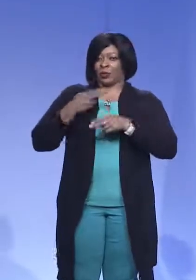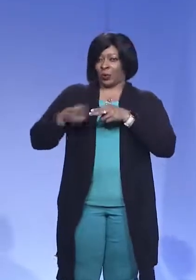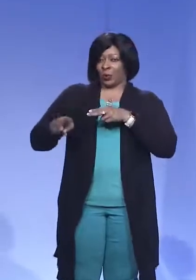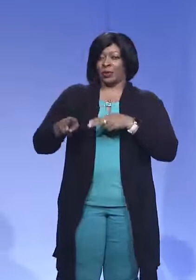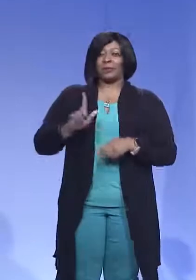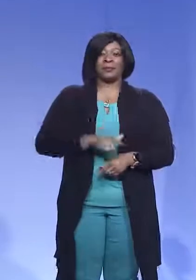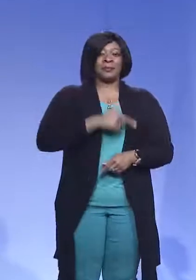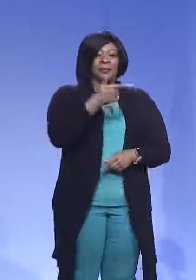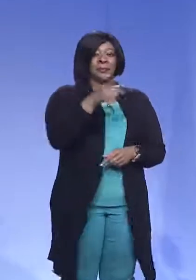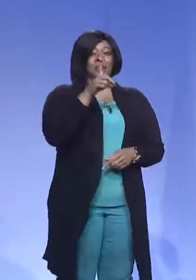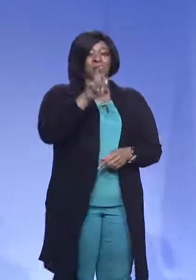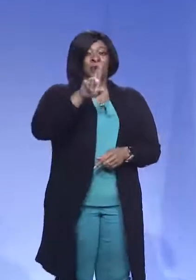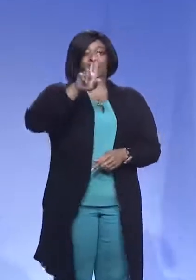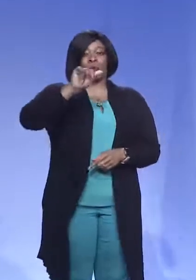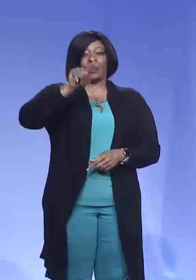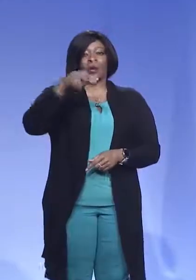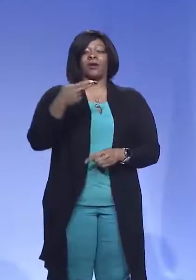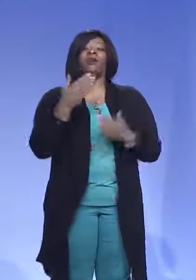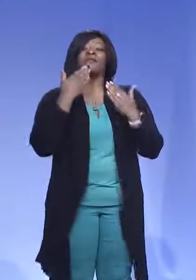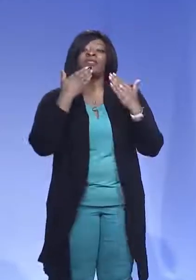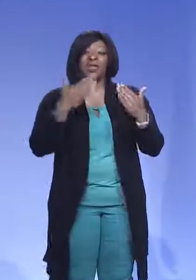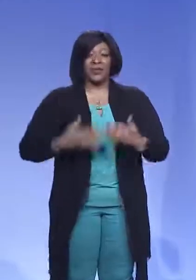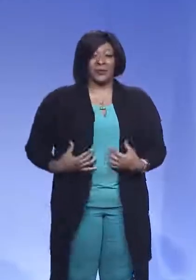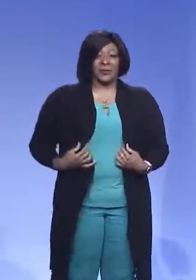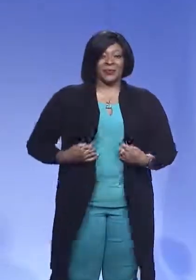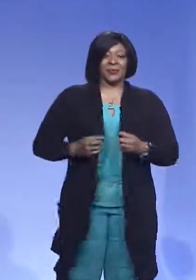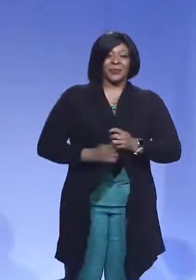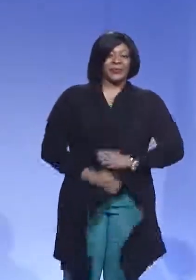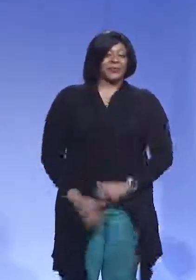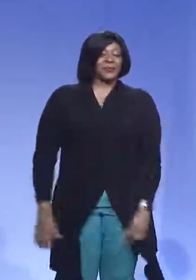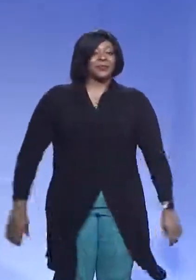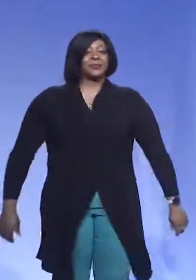and turn it over to Dr. Randolph. Thank you.